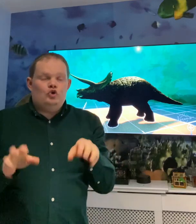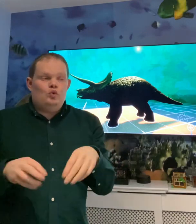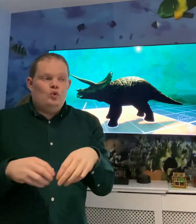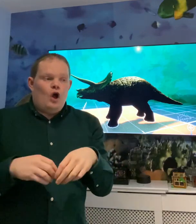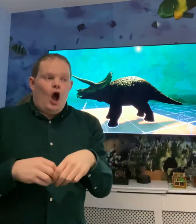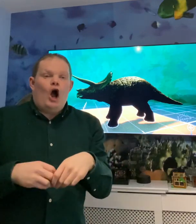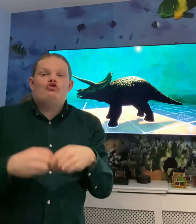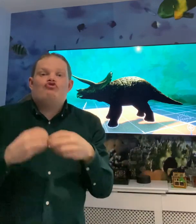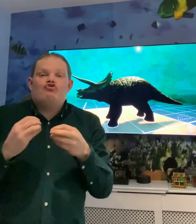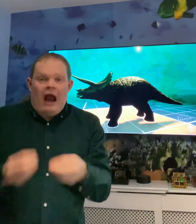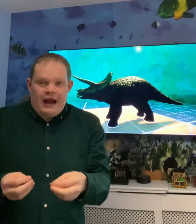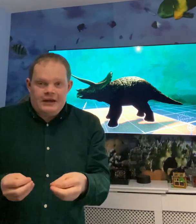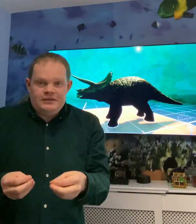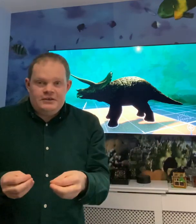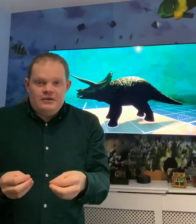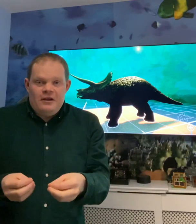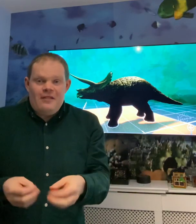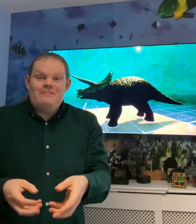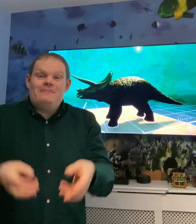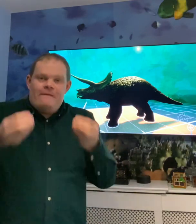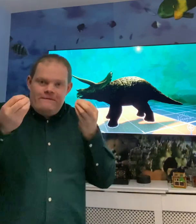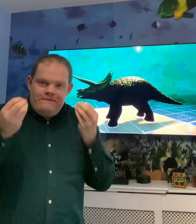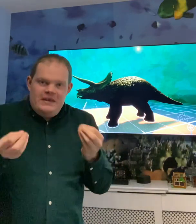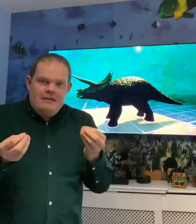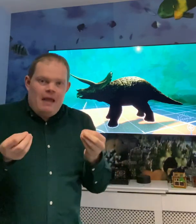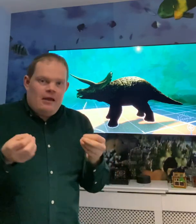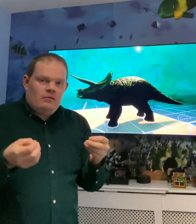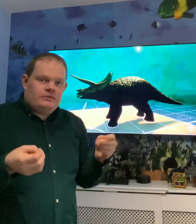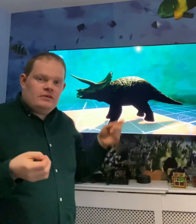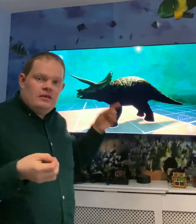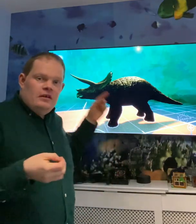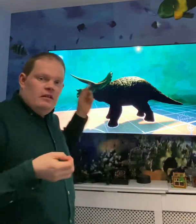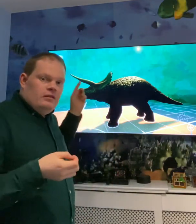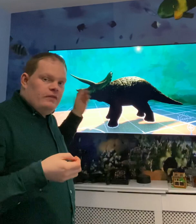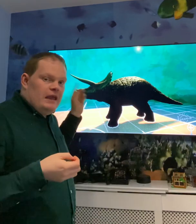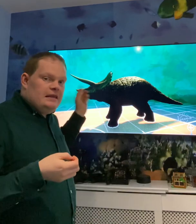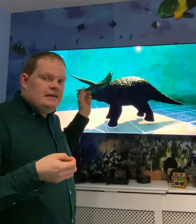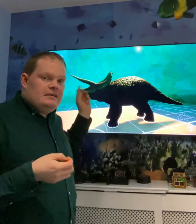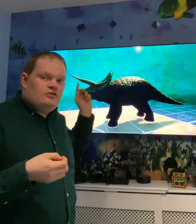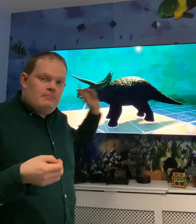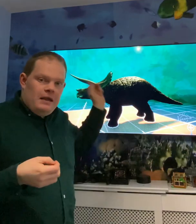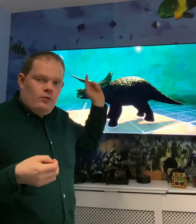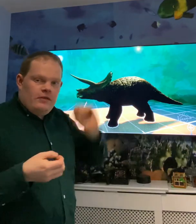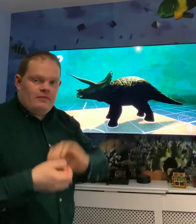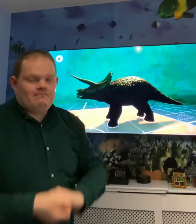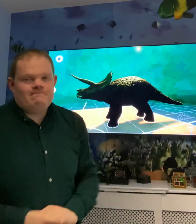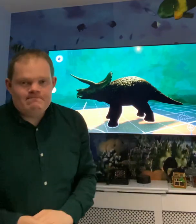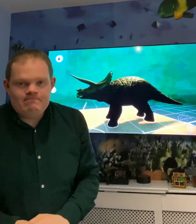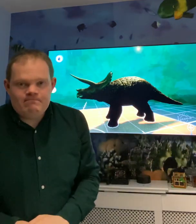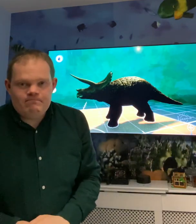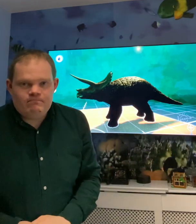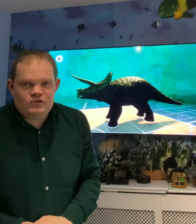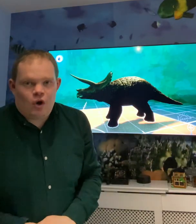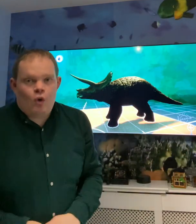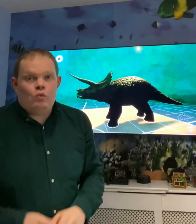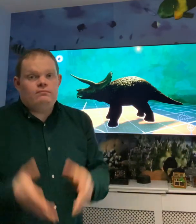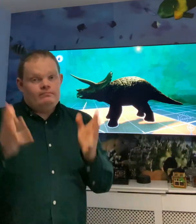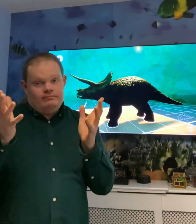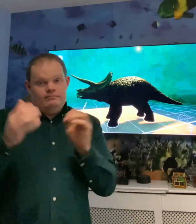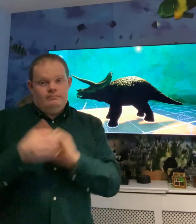to attract the females that they needed to mate with. So,